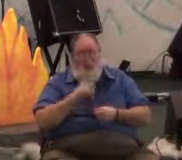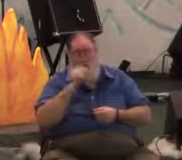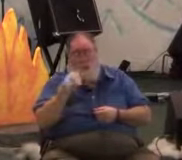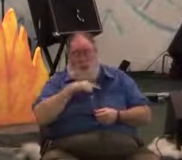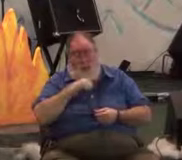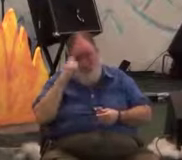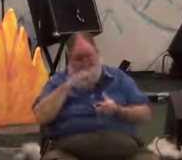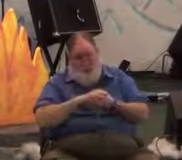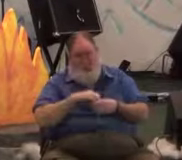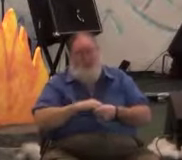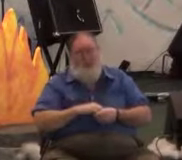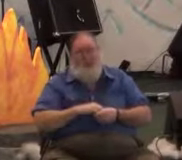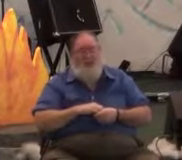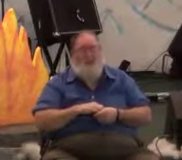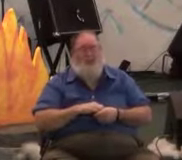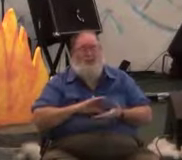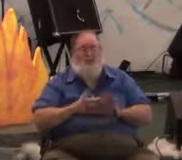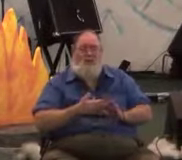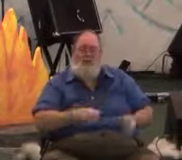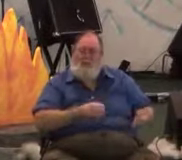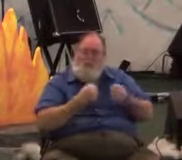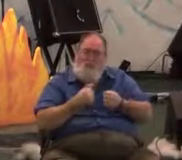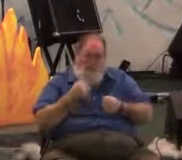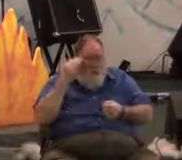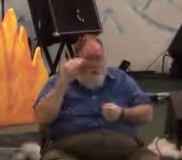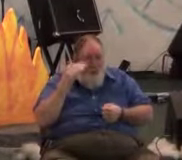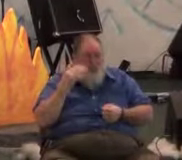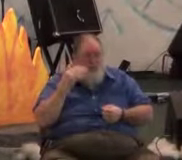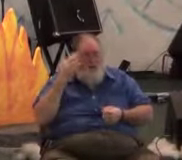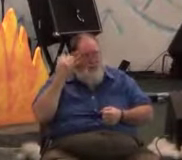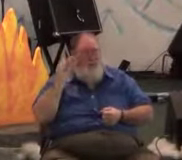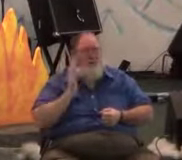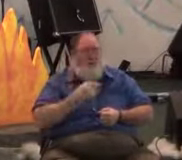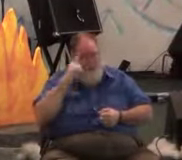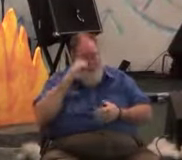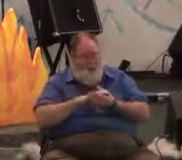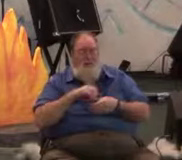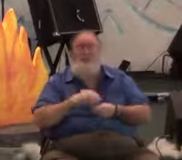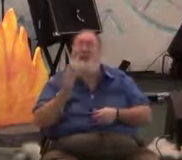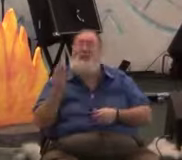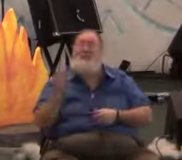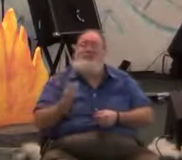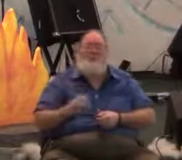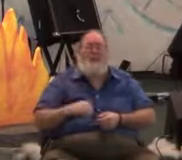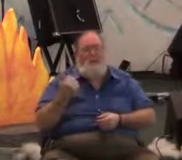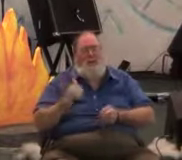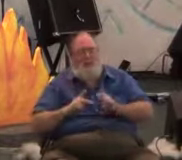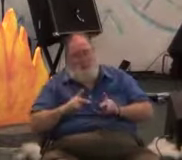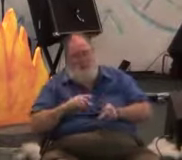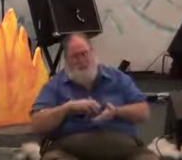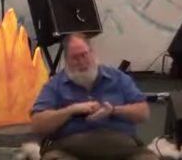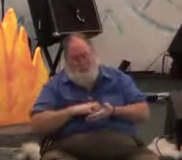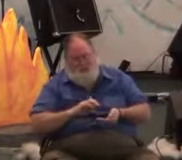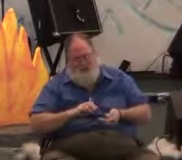stronger because of it. Other people's weakness can cause us to get stronger.